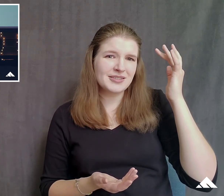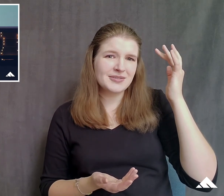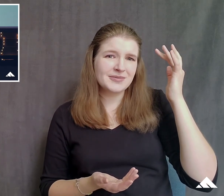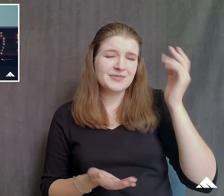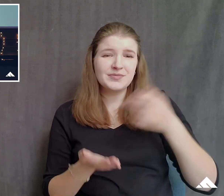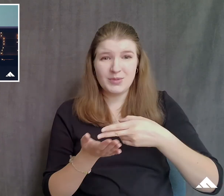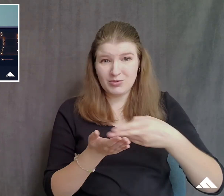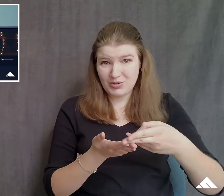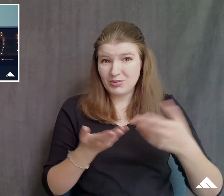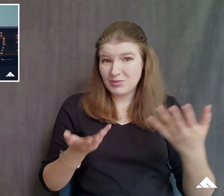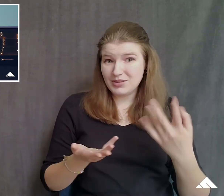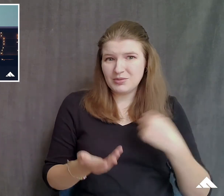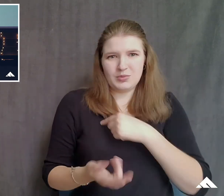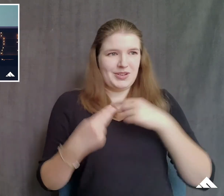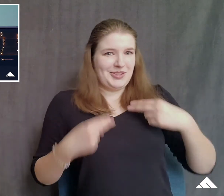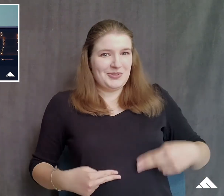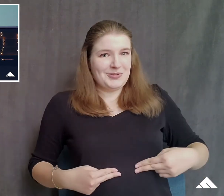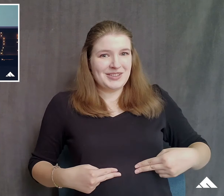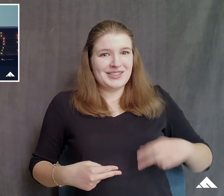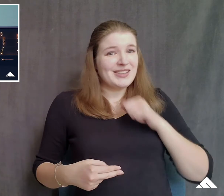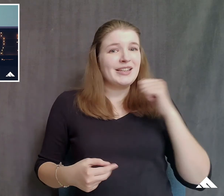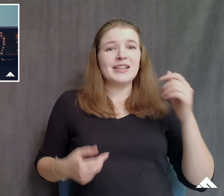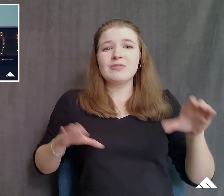Well, the reality is, as human beings, we don't love well.